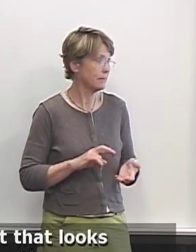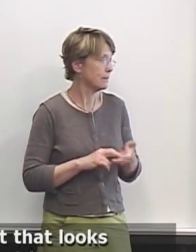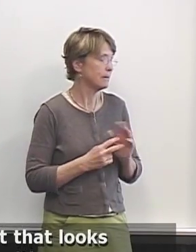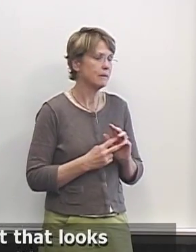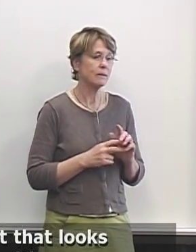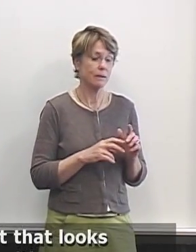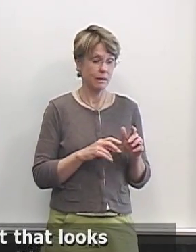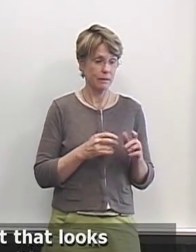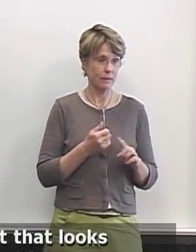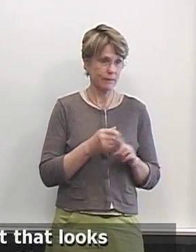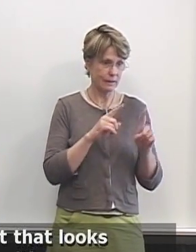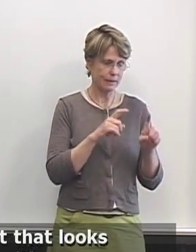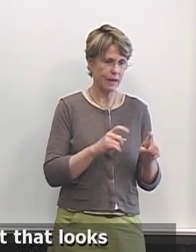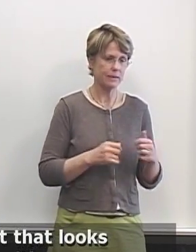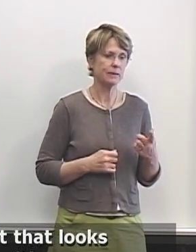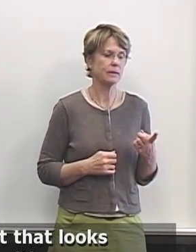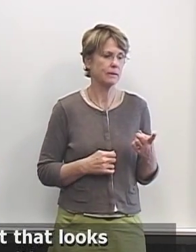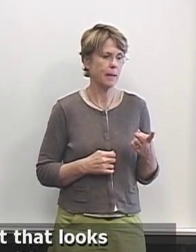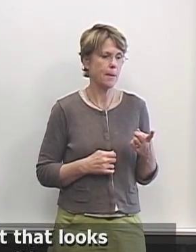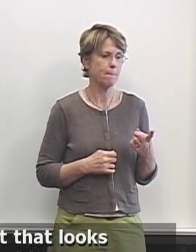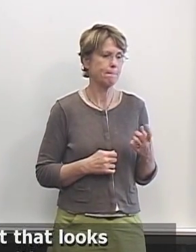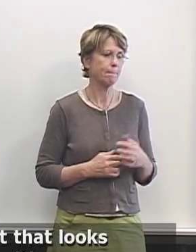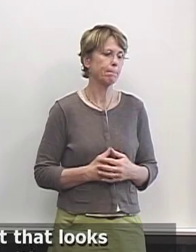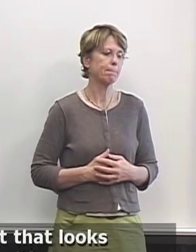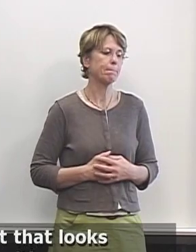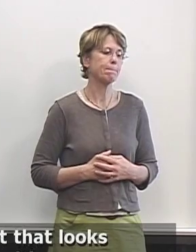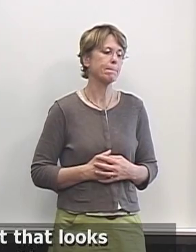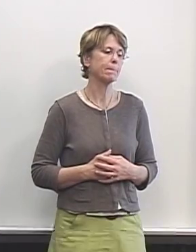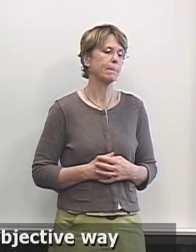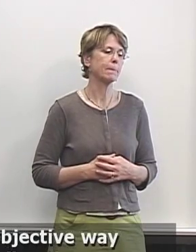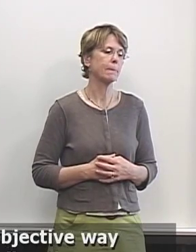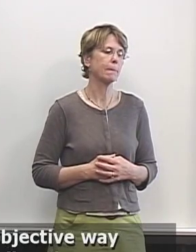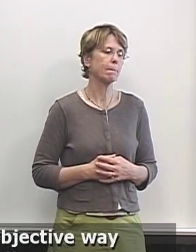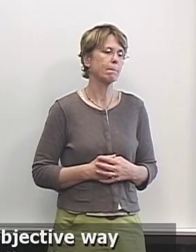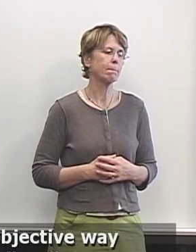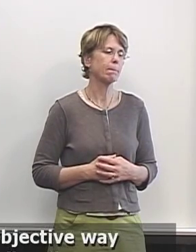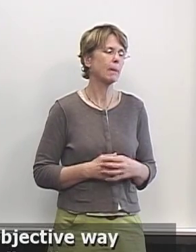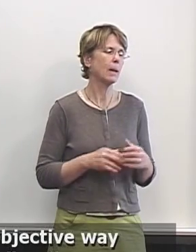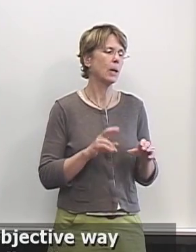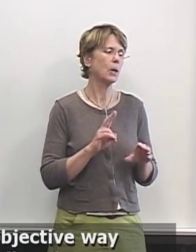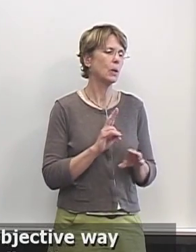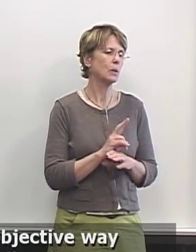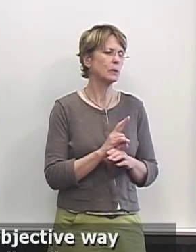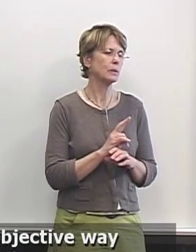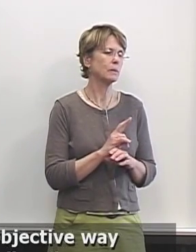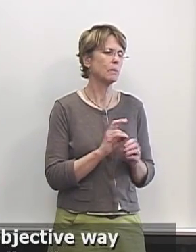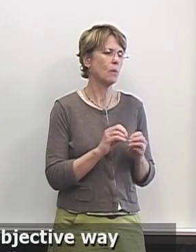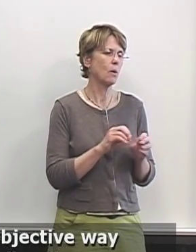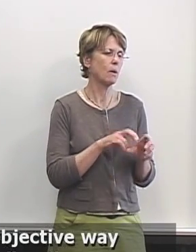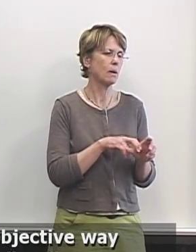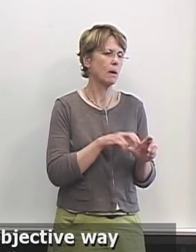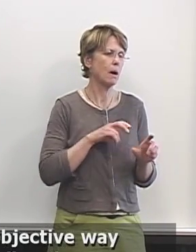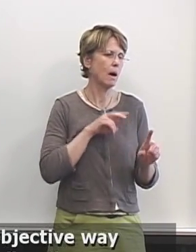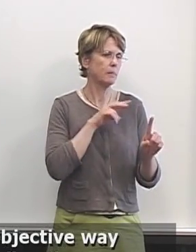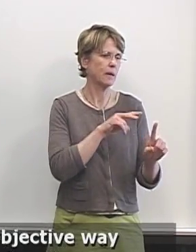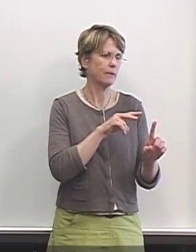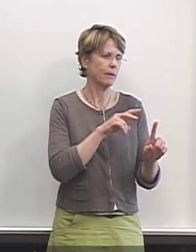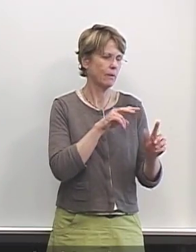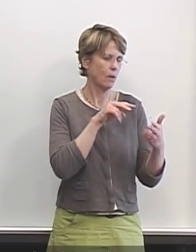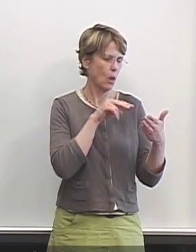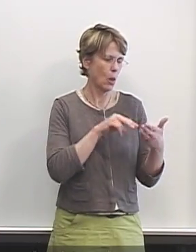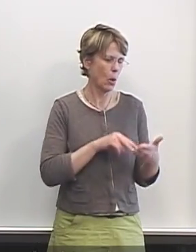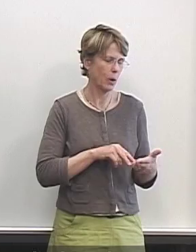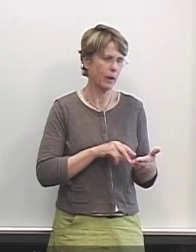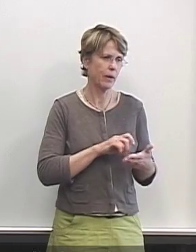It's a test that looks at writing in a very objective way, but indirectly. So students